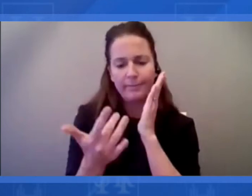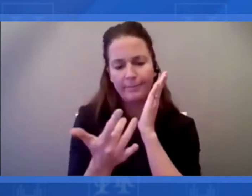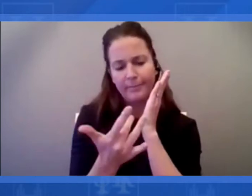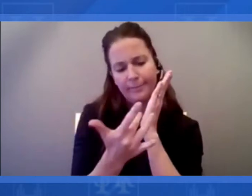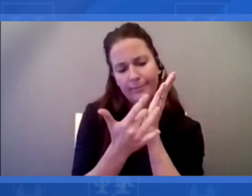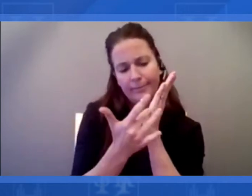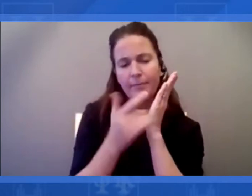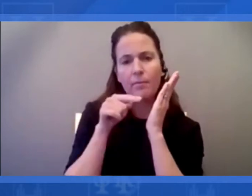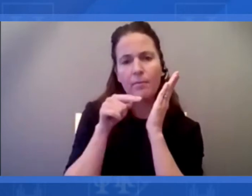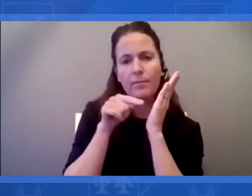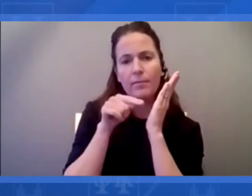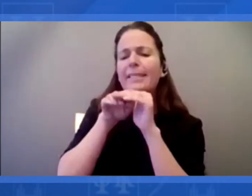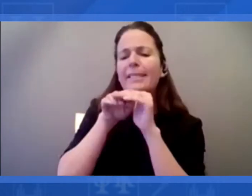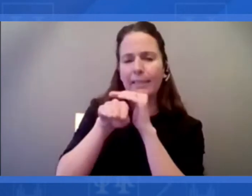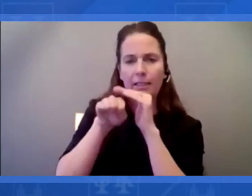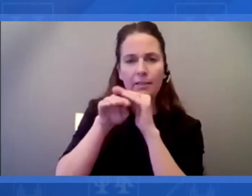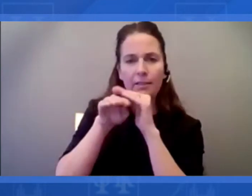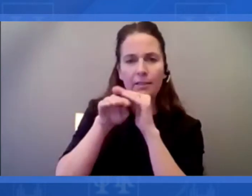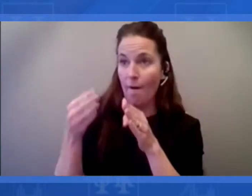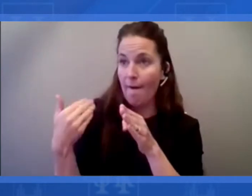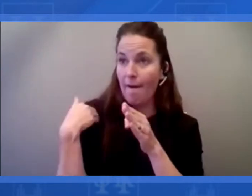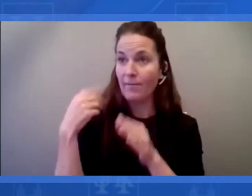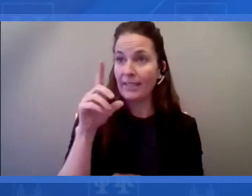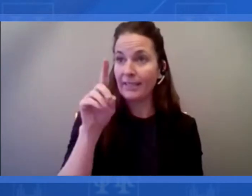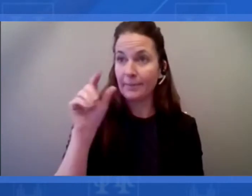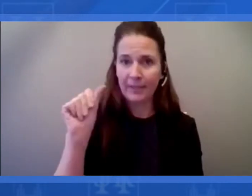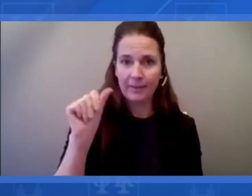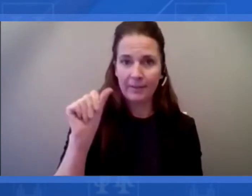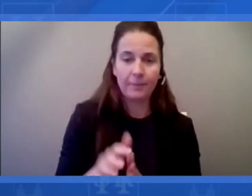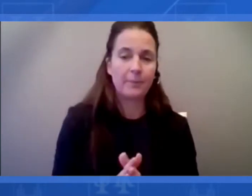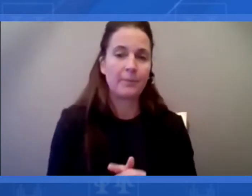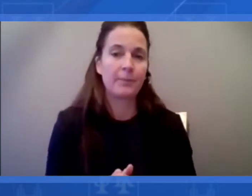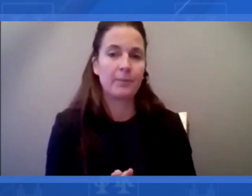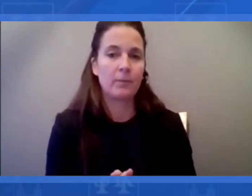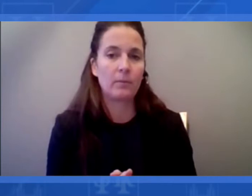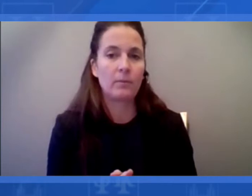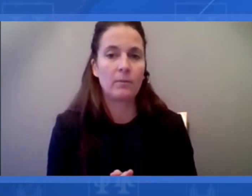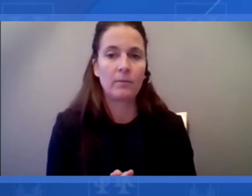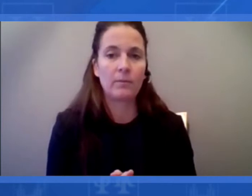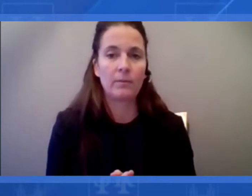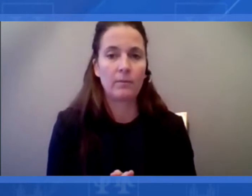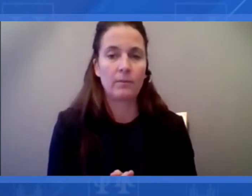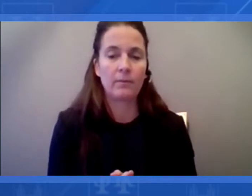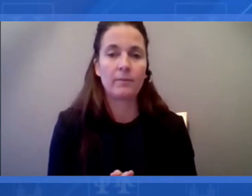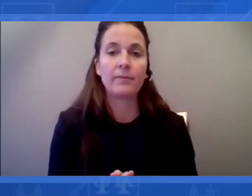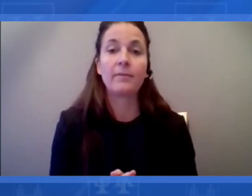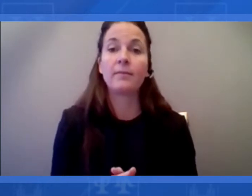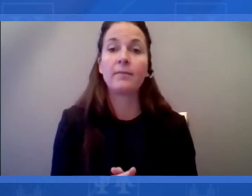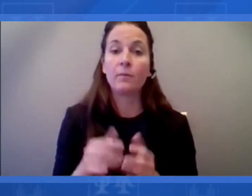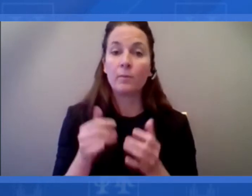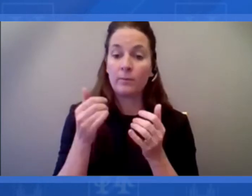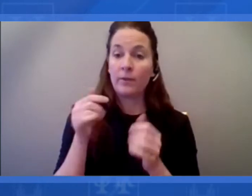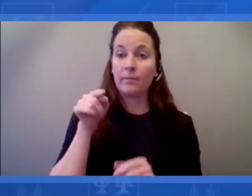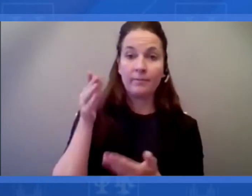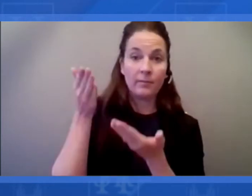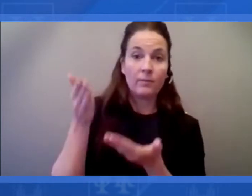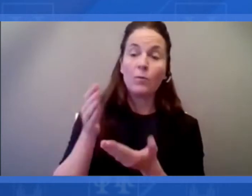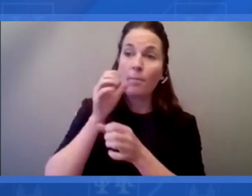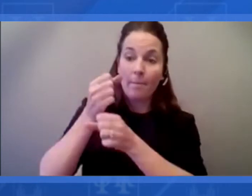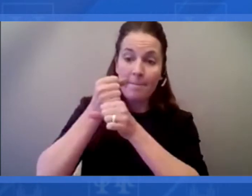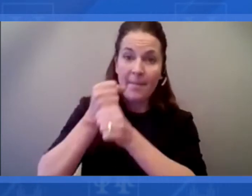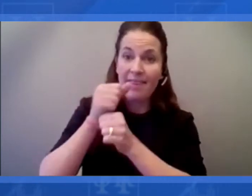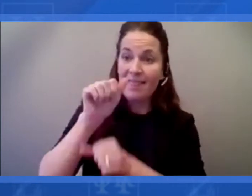people with disabilities. We're currently working with the vendor who created the app for us to make these